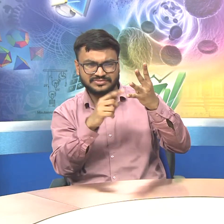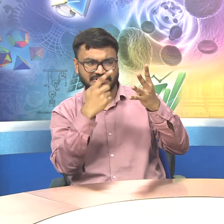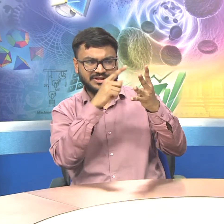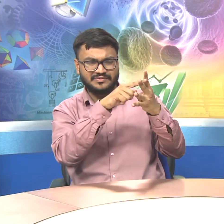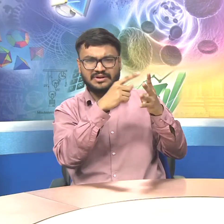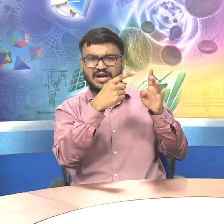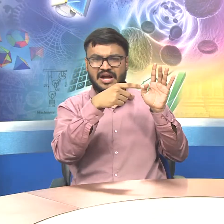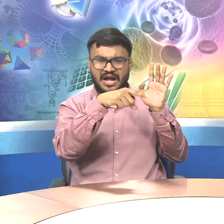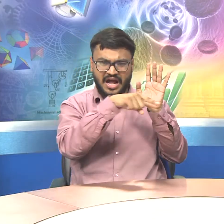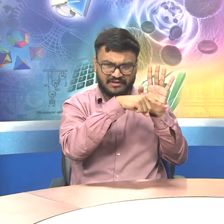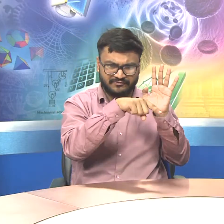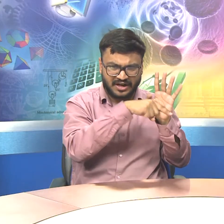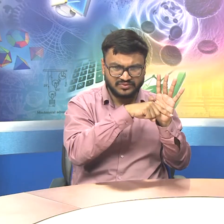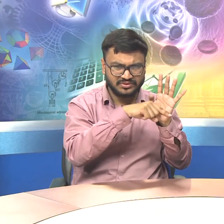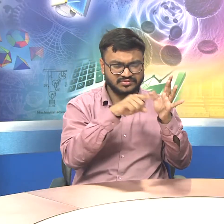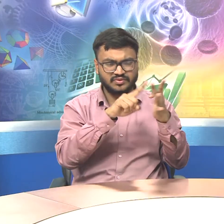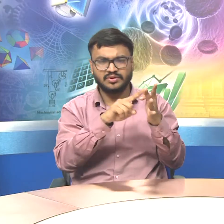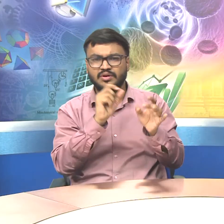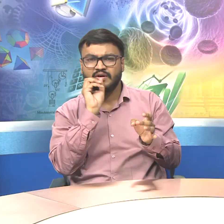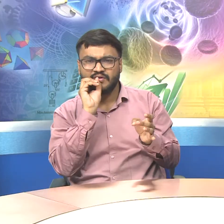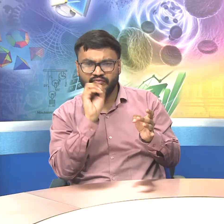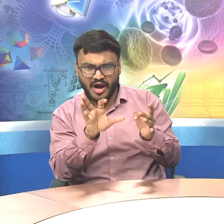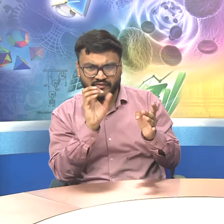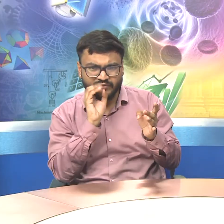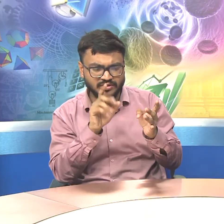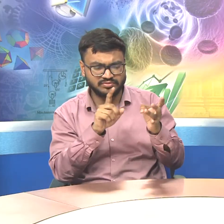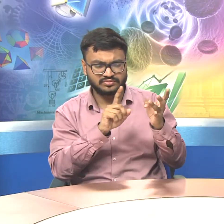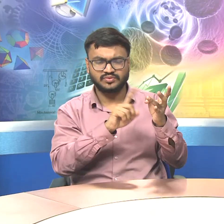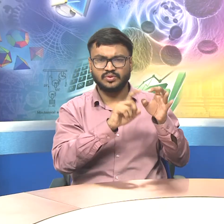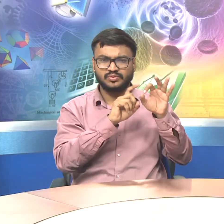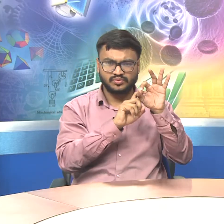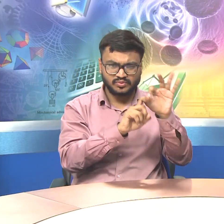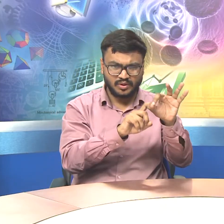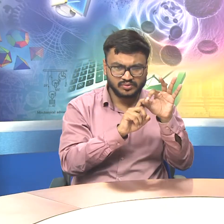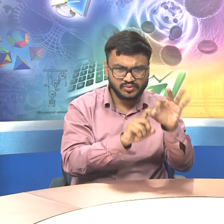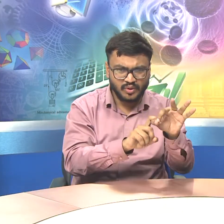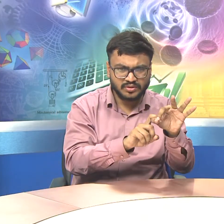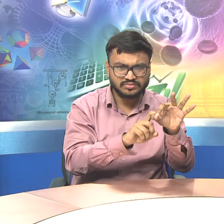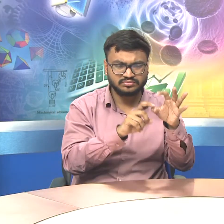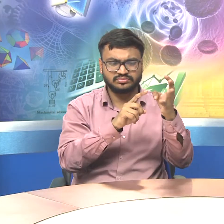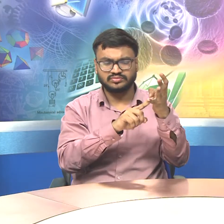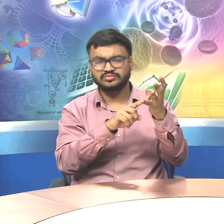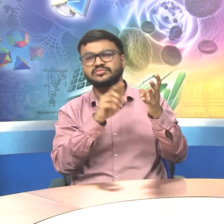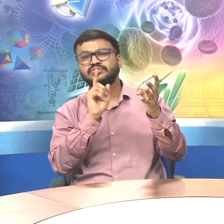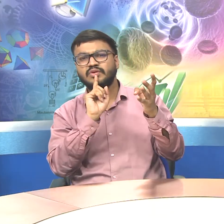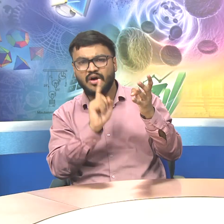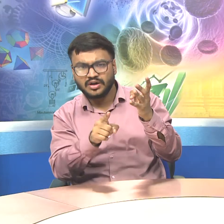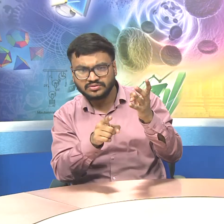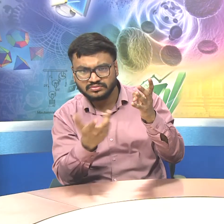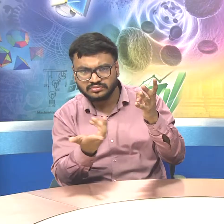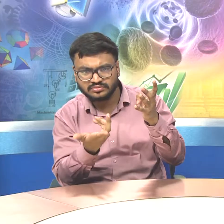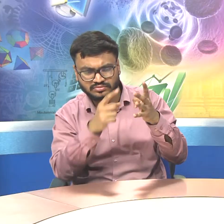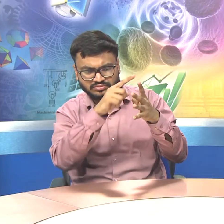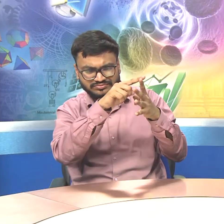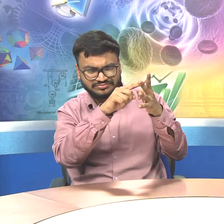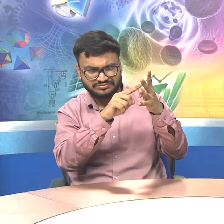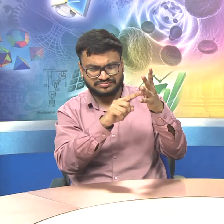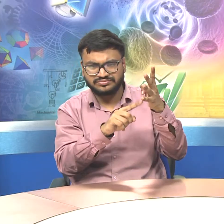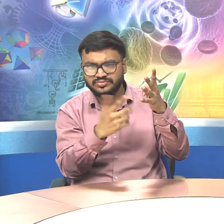You can see how by changing words order and expressions, sentence types